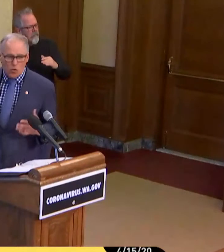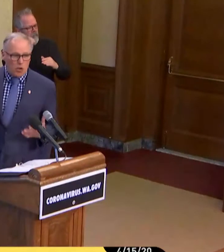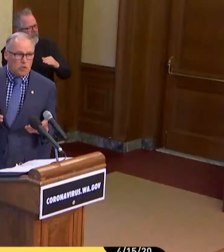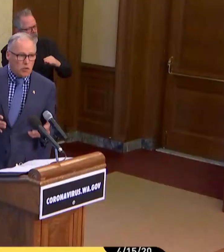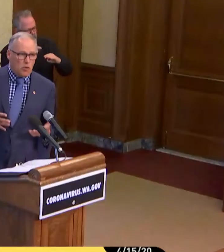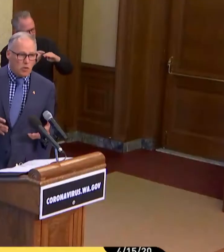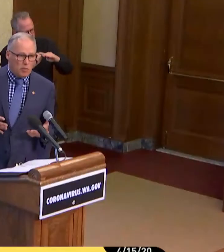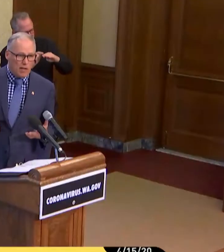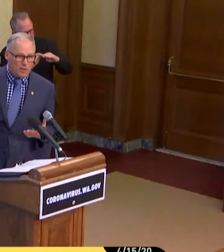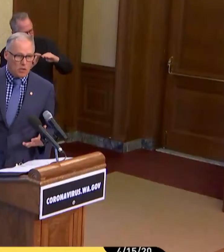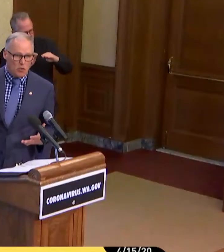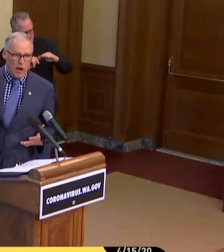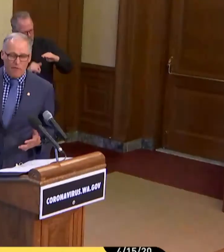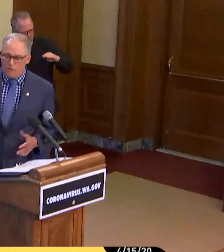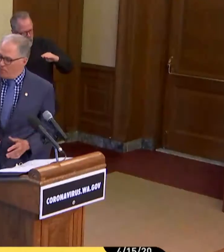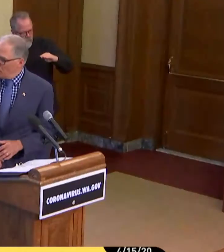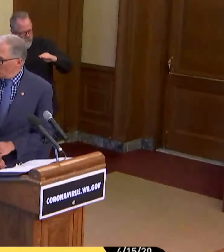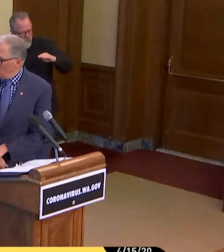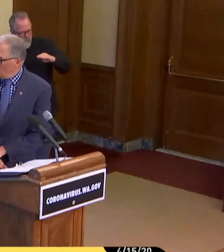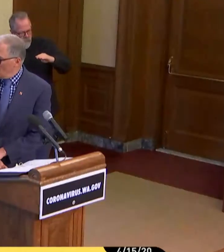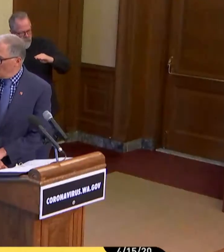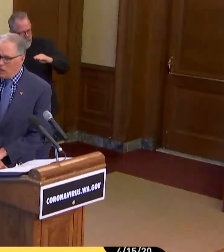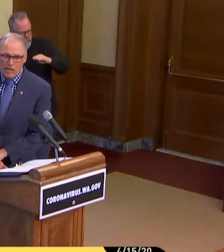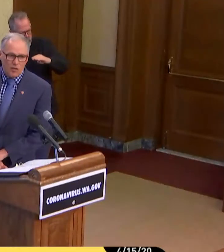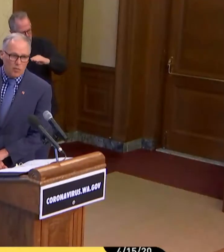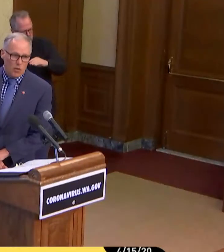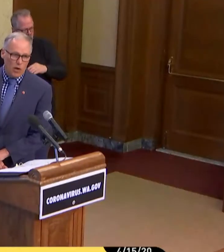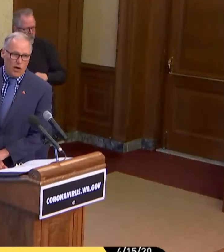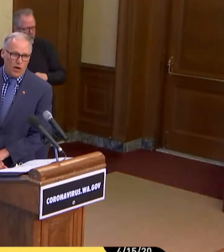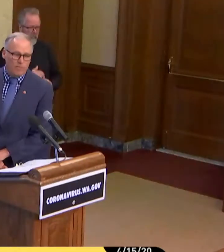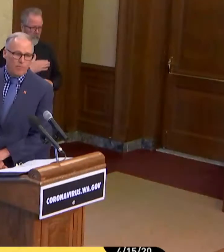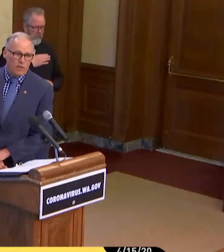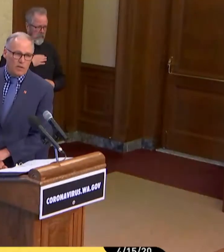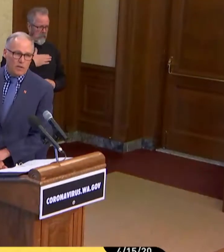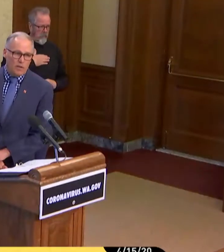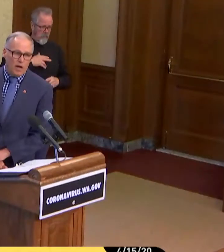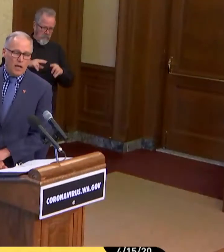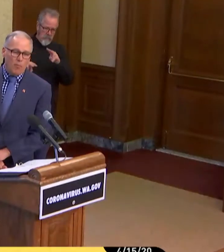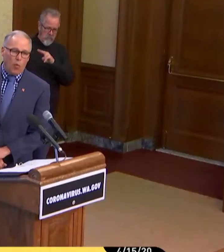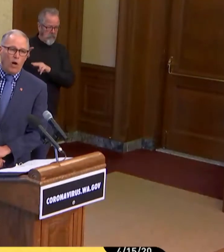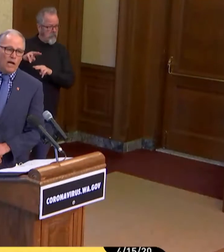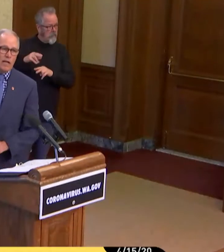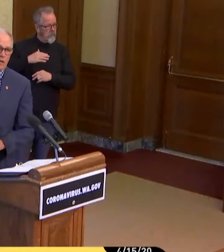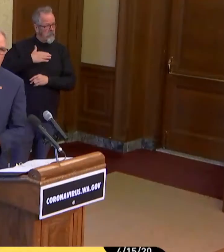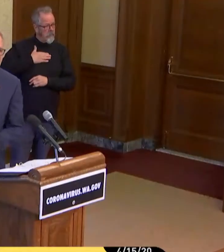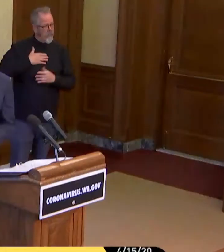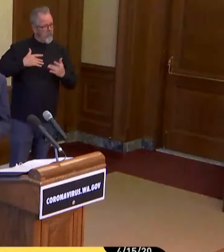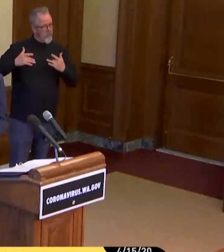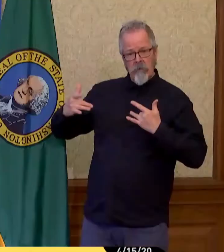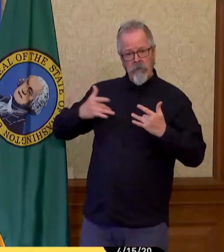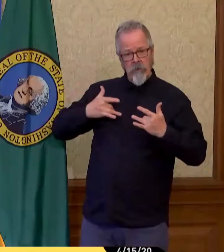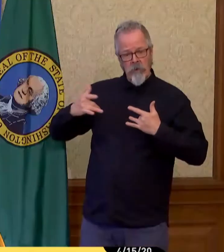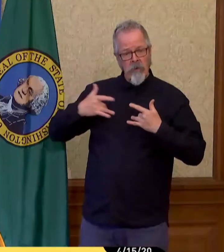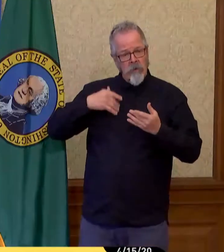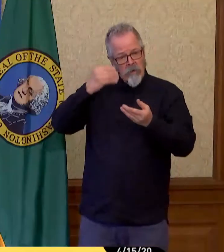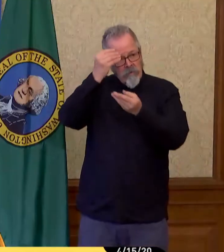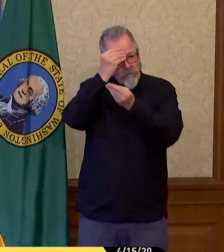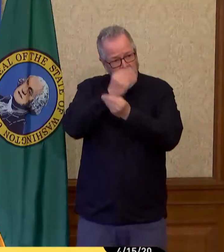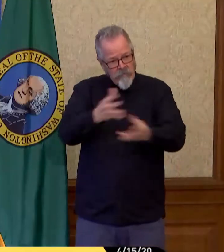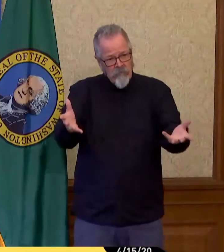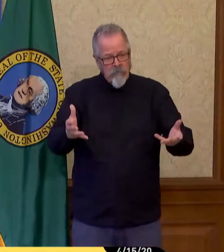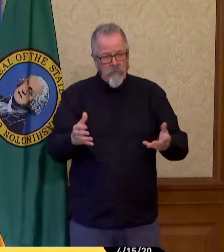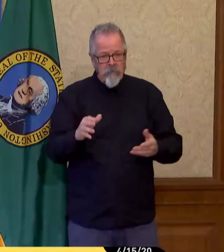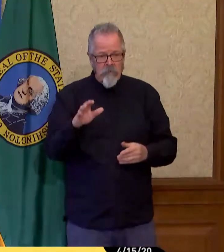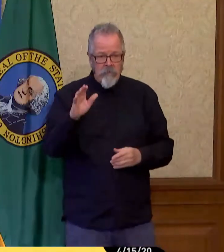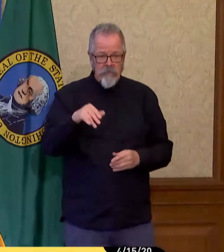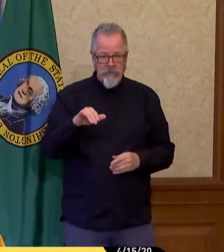There's two concerns about this graph that we need to be aware of. Number one, this model suggests